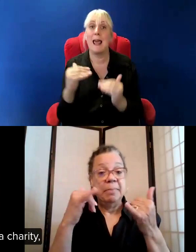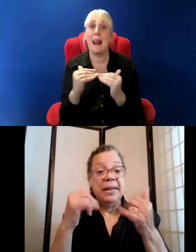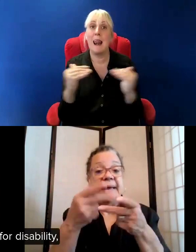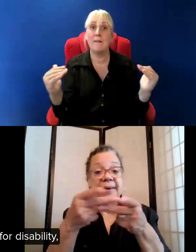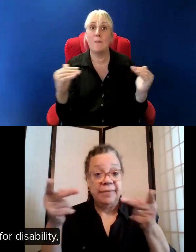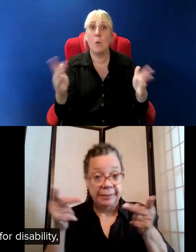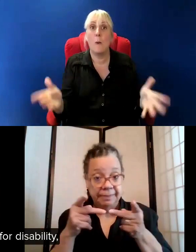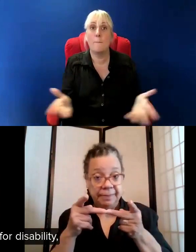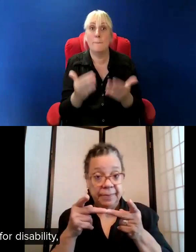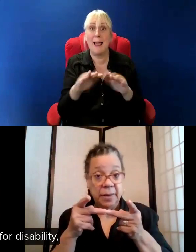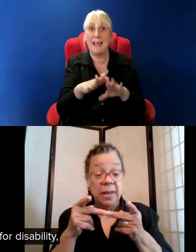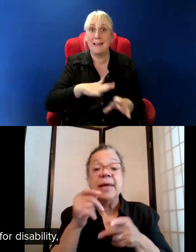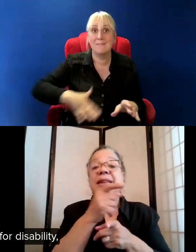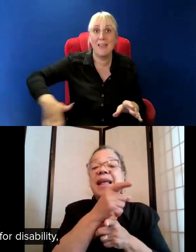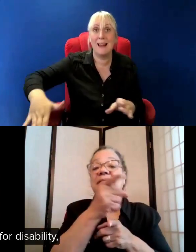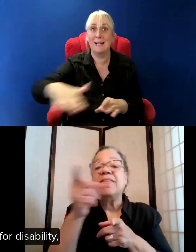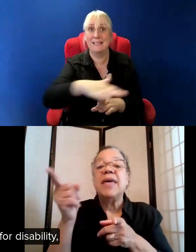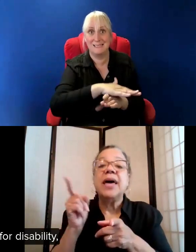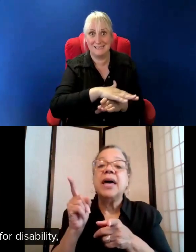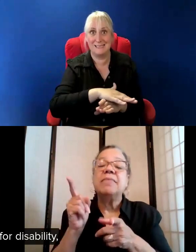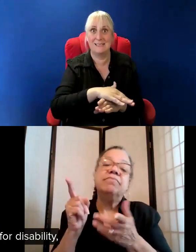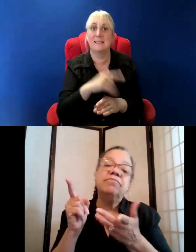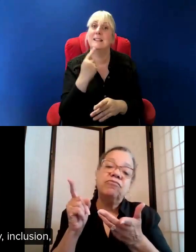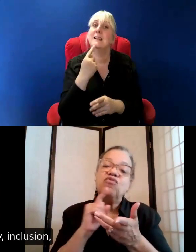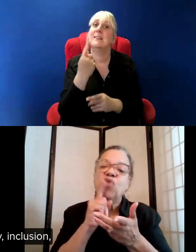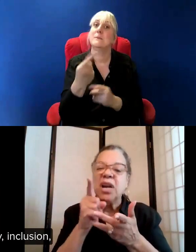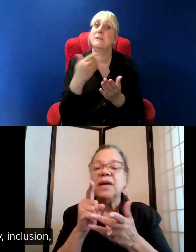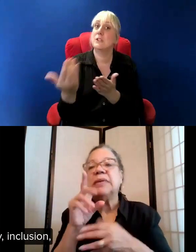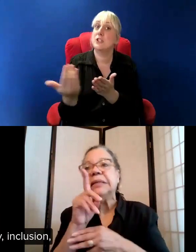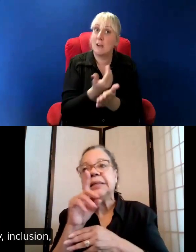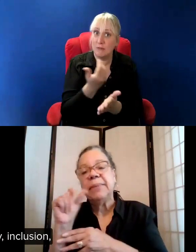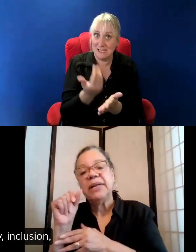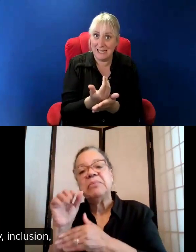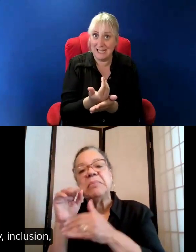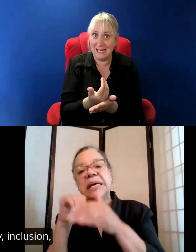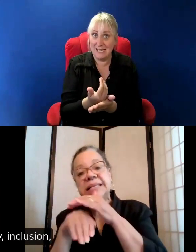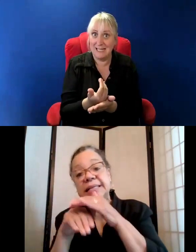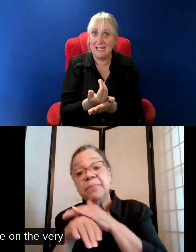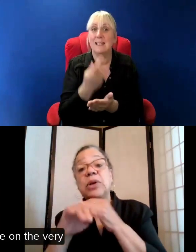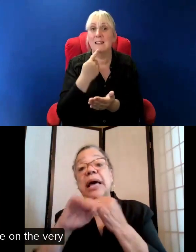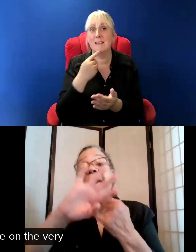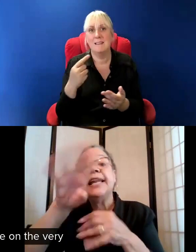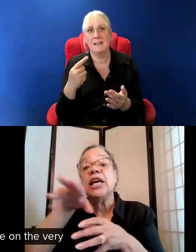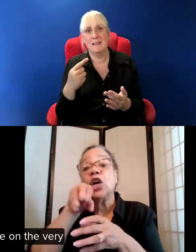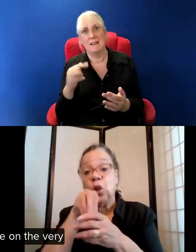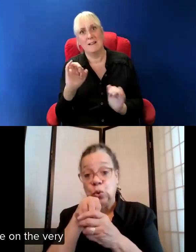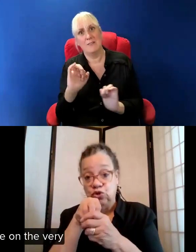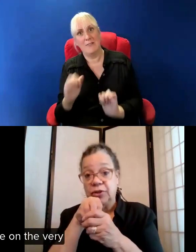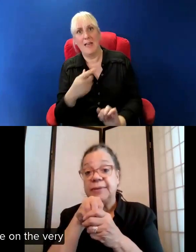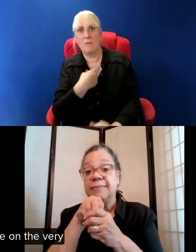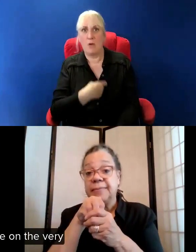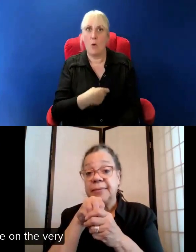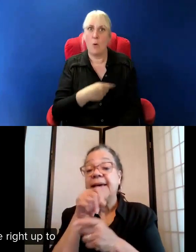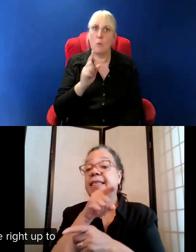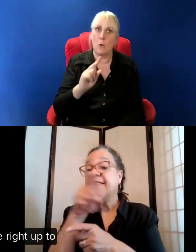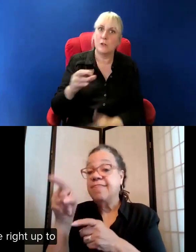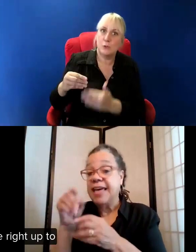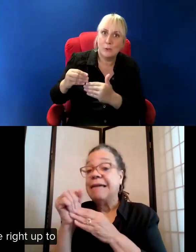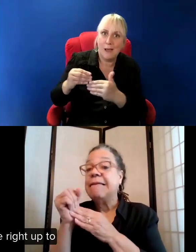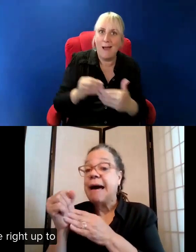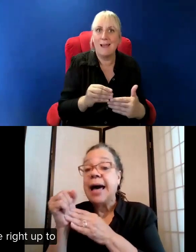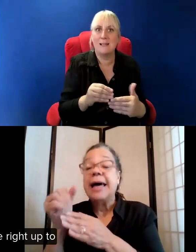charity, but they are for disability, accessibility, inclusion, and they guide on the very